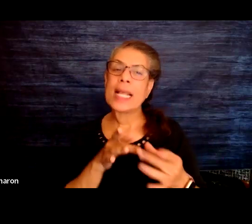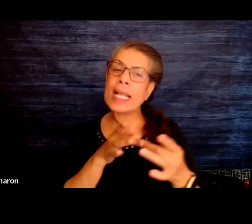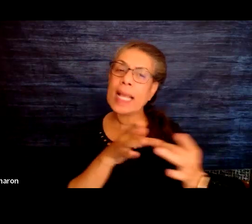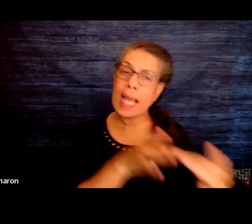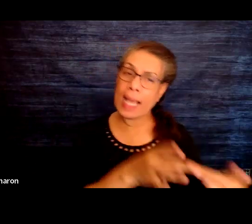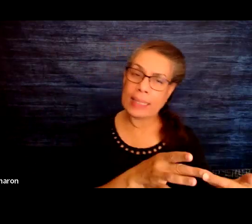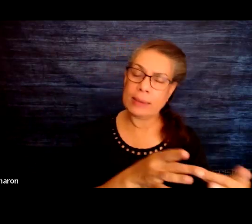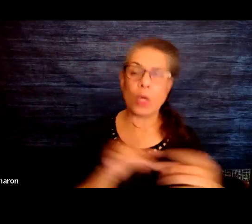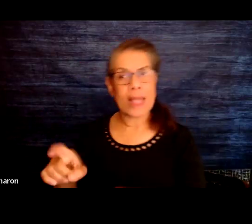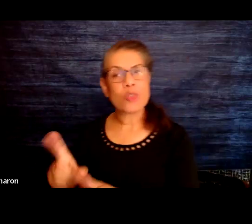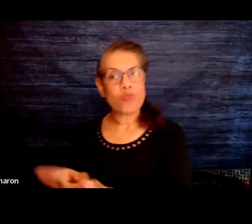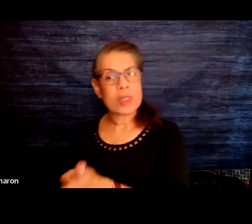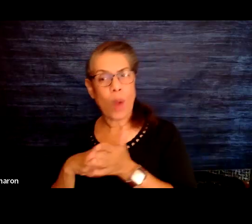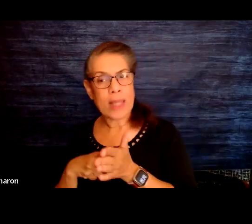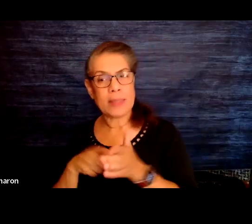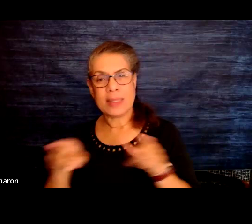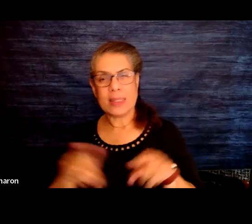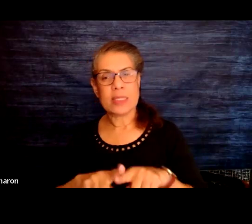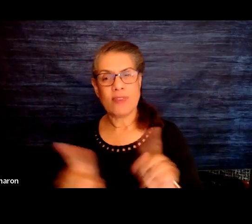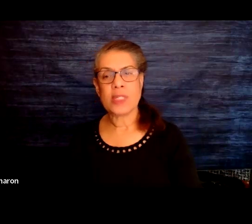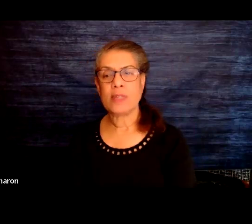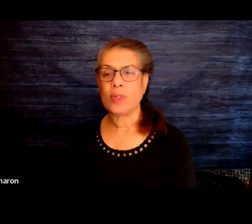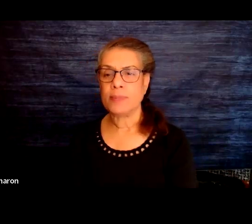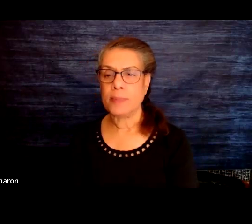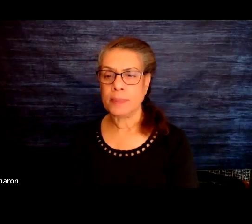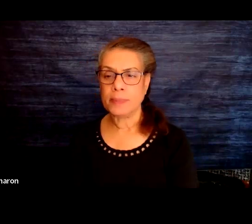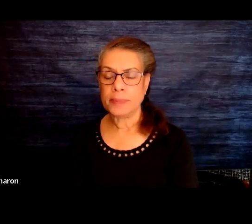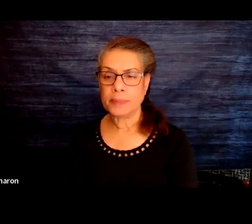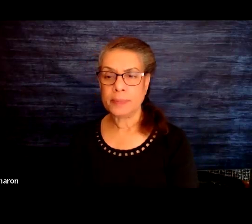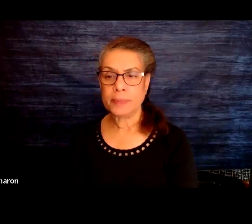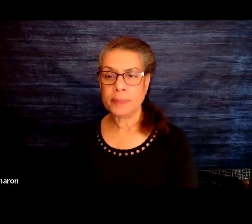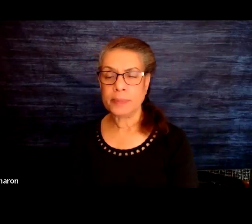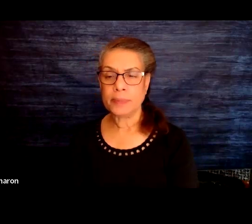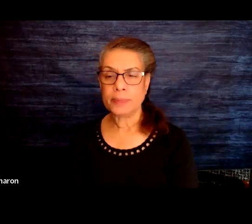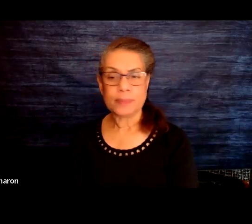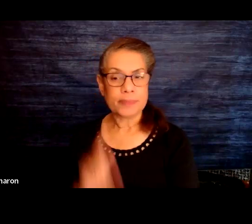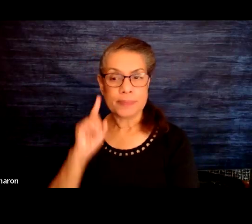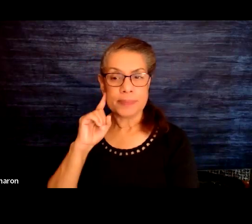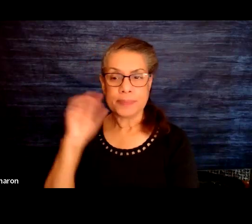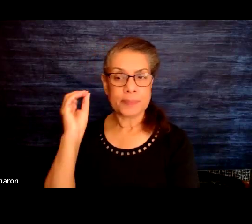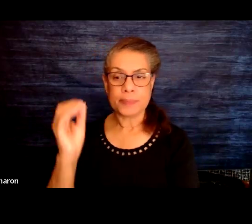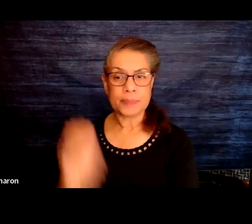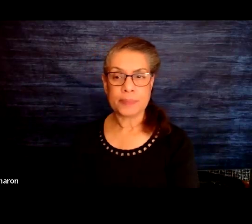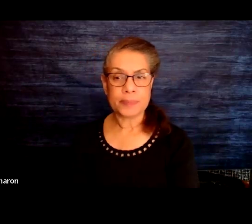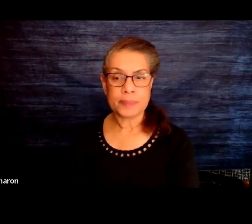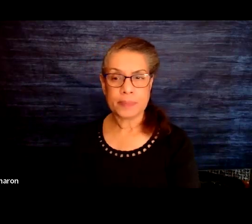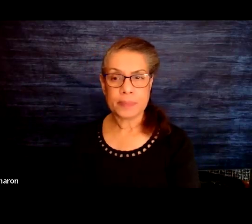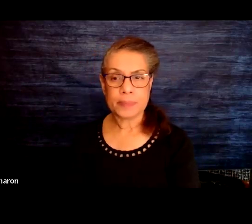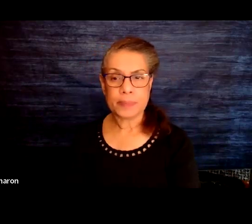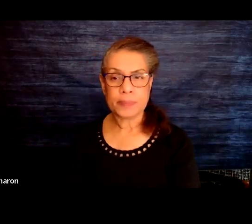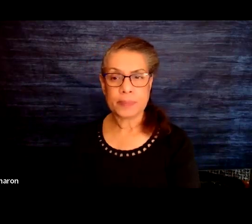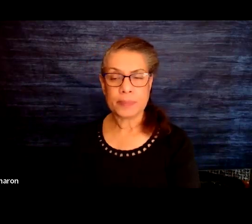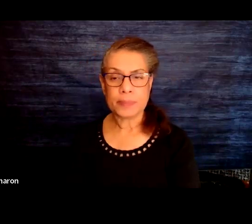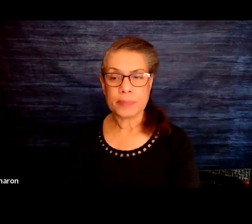that. Out of it, it wasn't a requirement for the whole district. Each school committee voted on deciding if it was. I a think guide. only